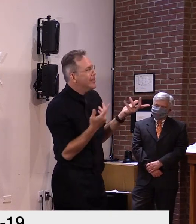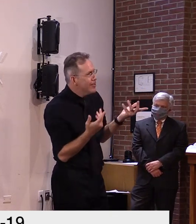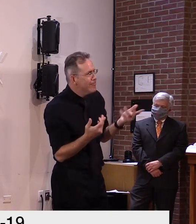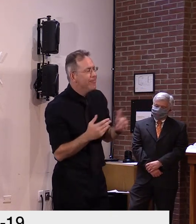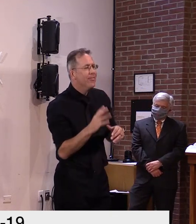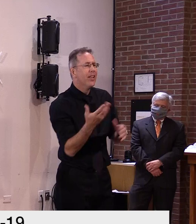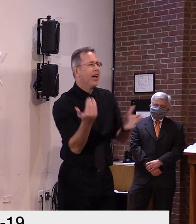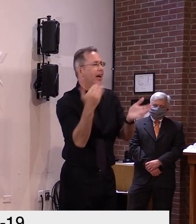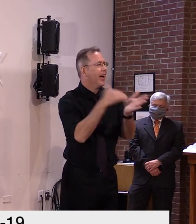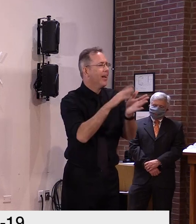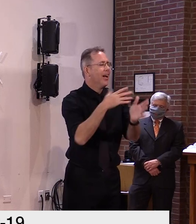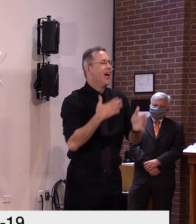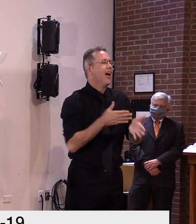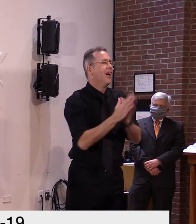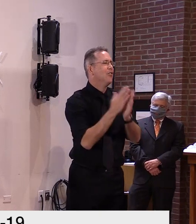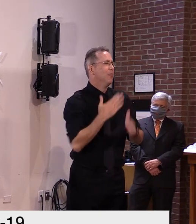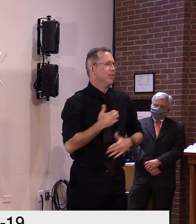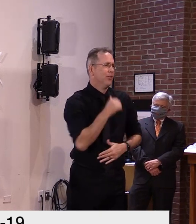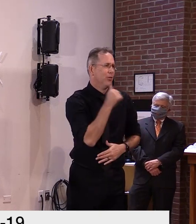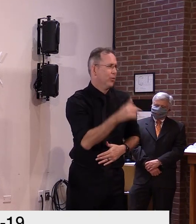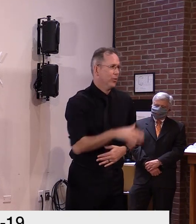guidelines.